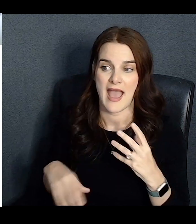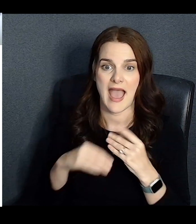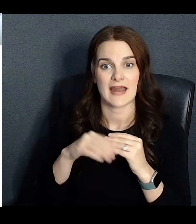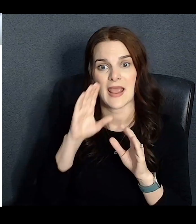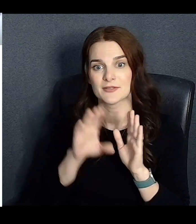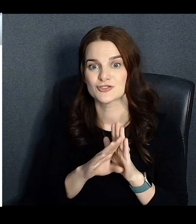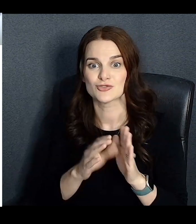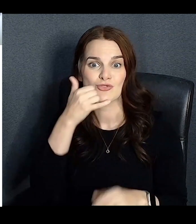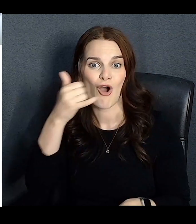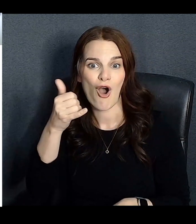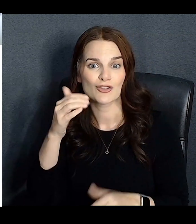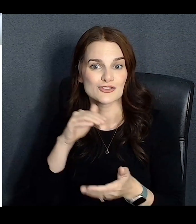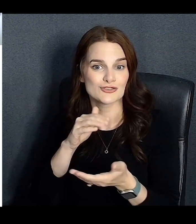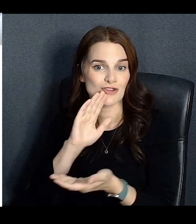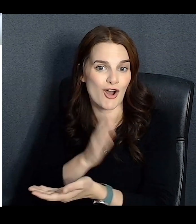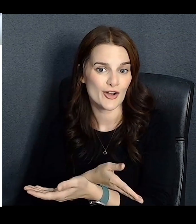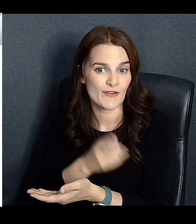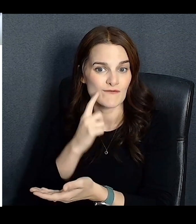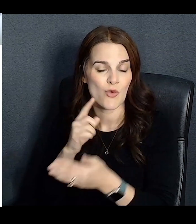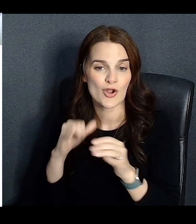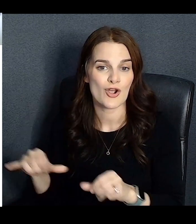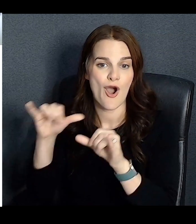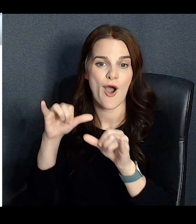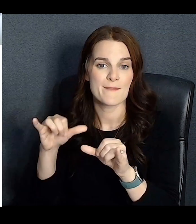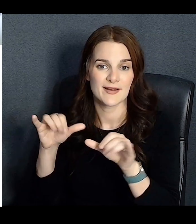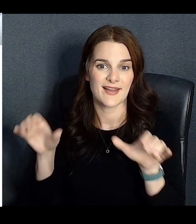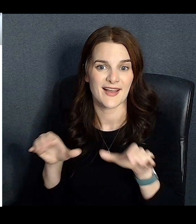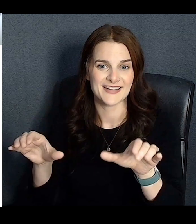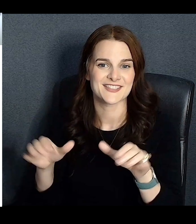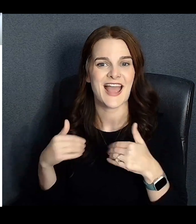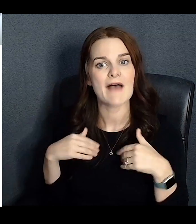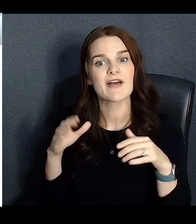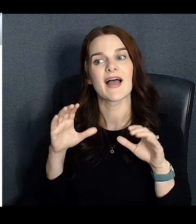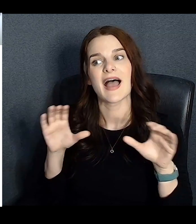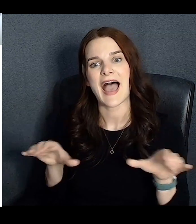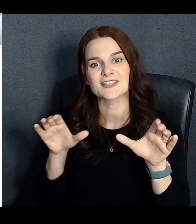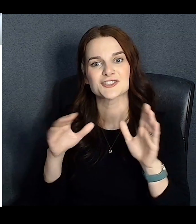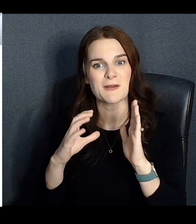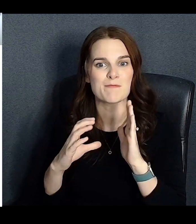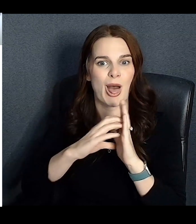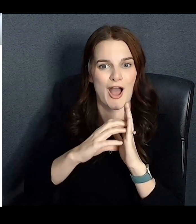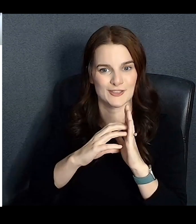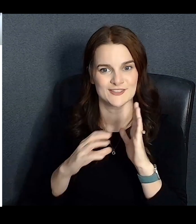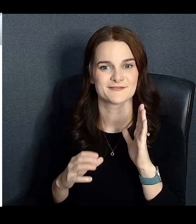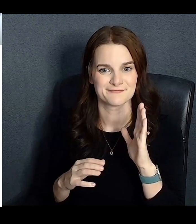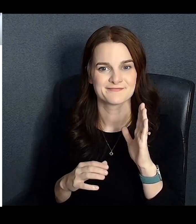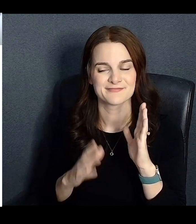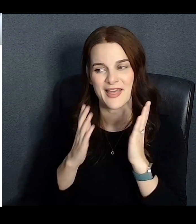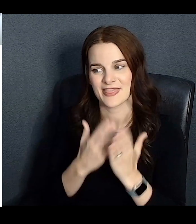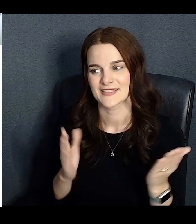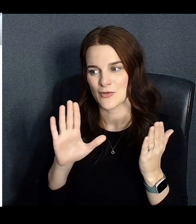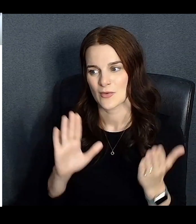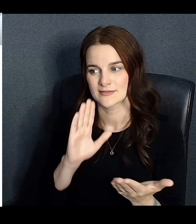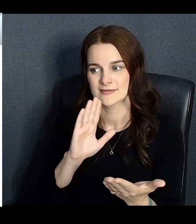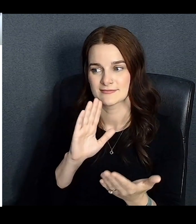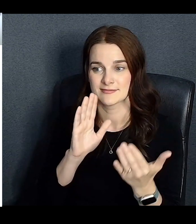also have add images to like call daughter for like common actions. So having action blocks that allow you to then have